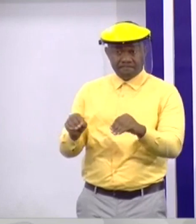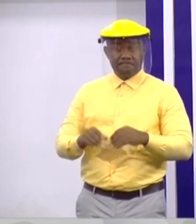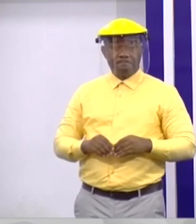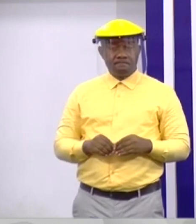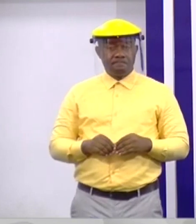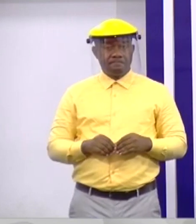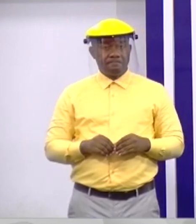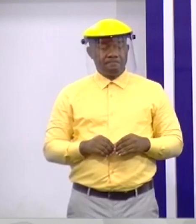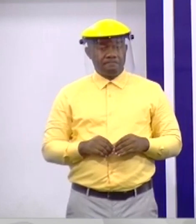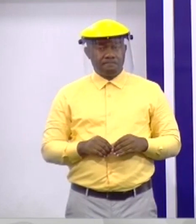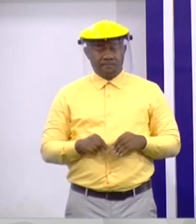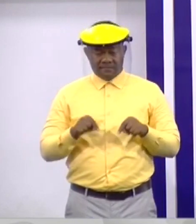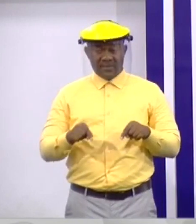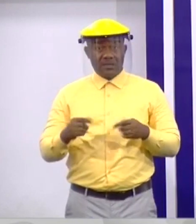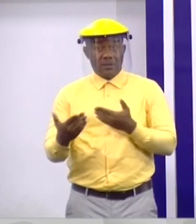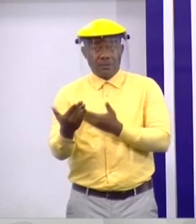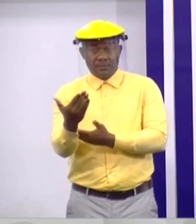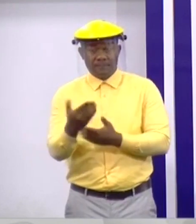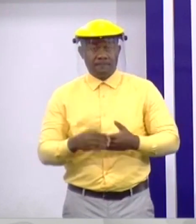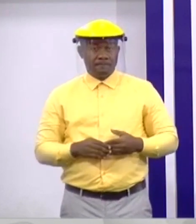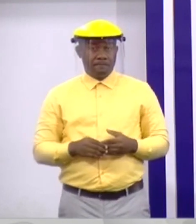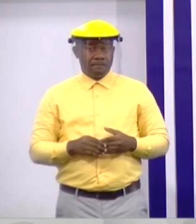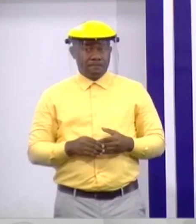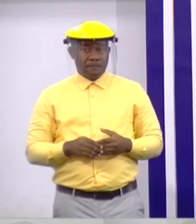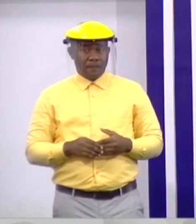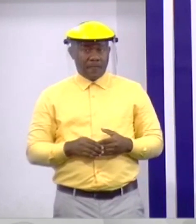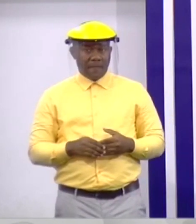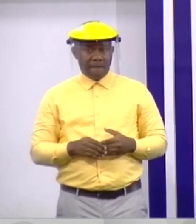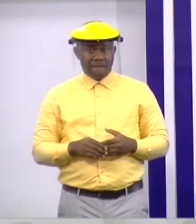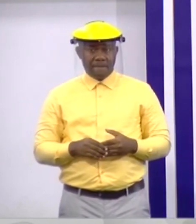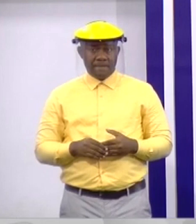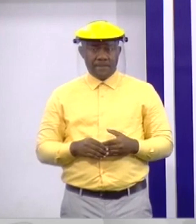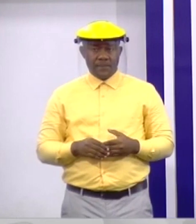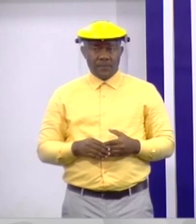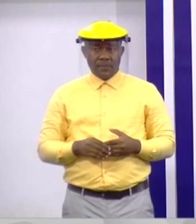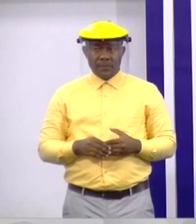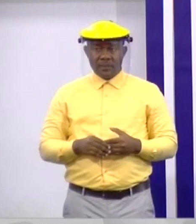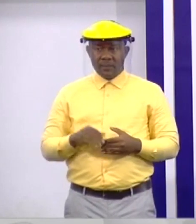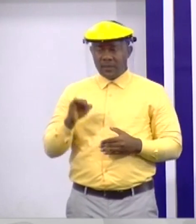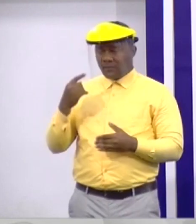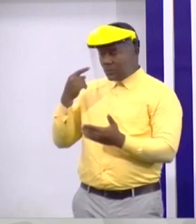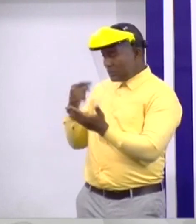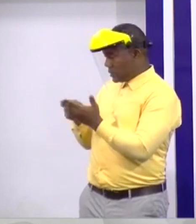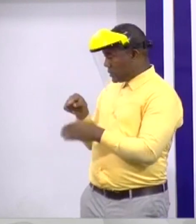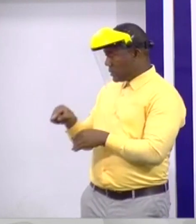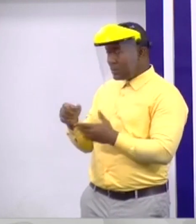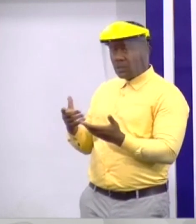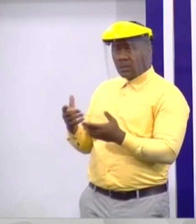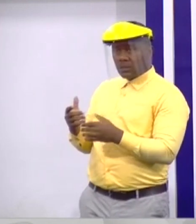isolation center this morning. So if you look at the maps in Kumasi, the Ashanti